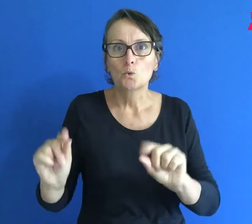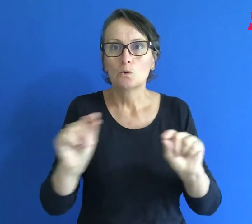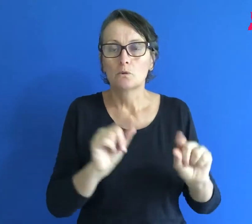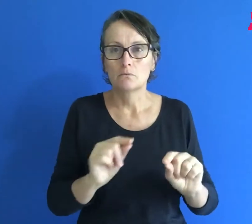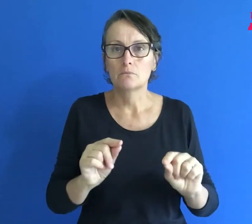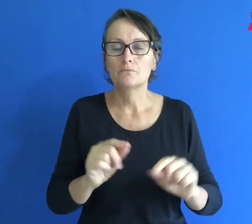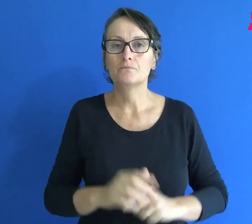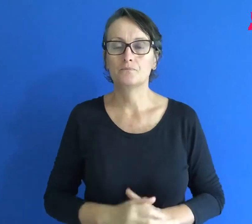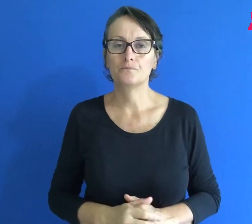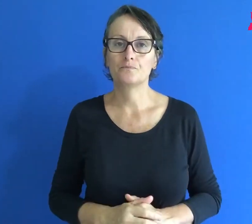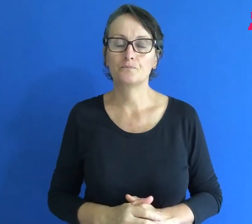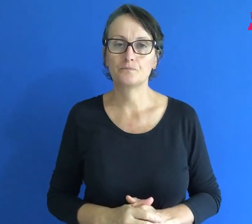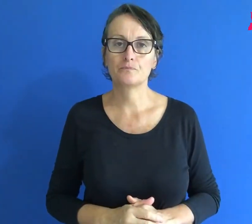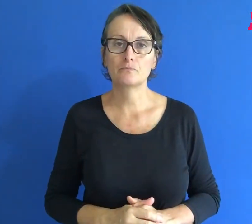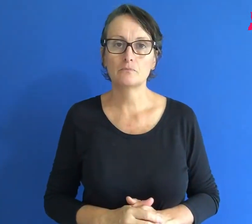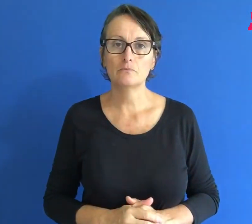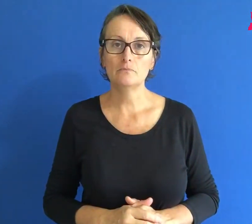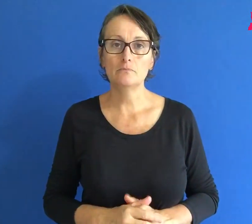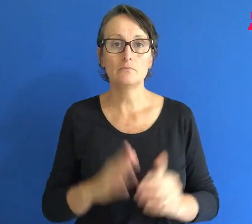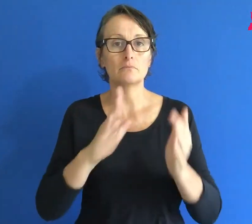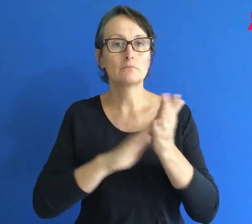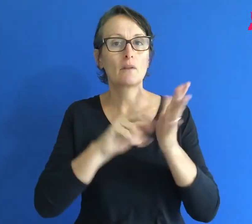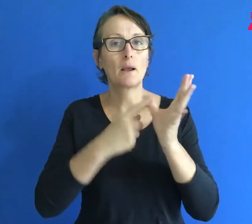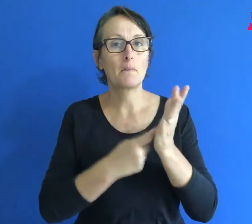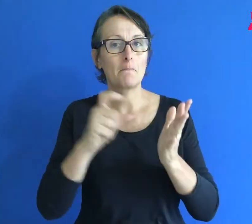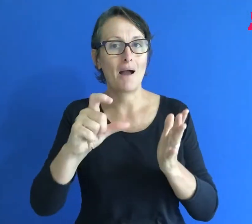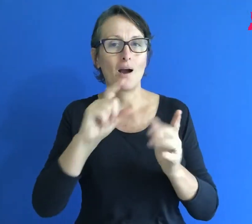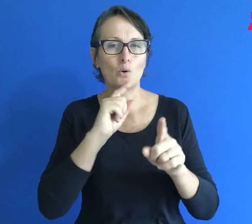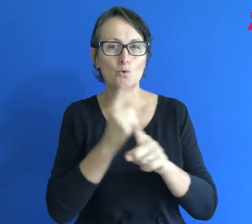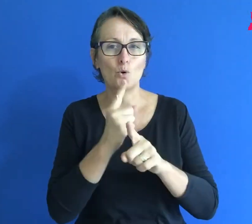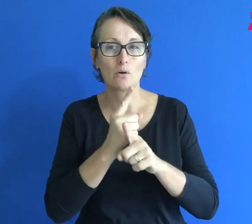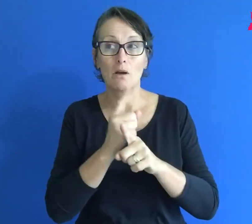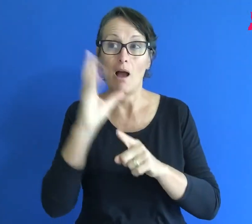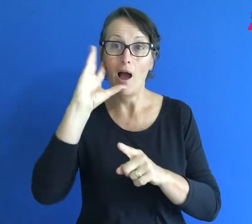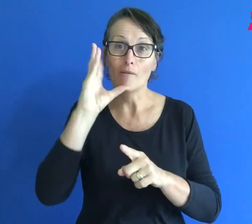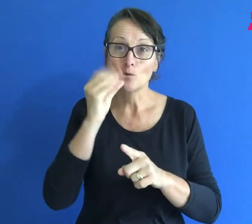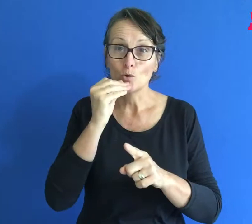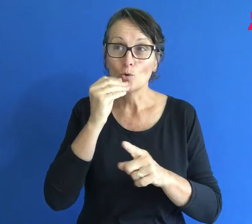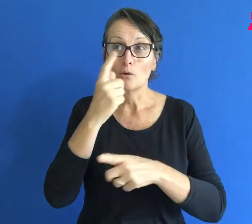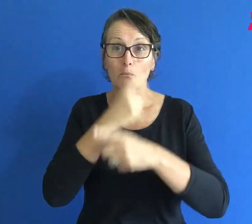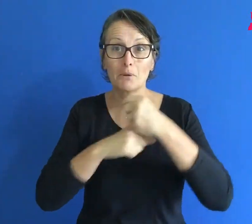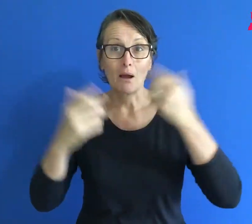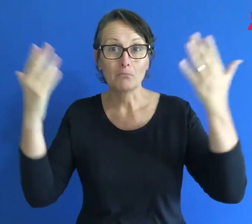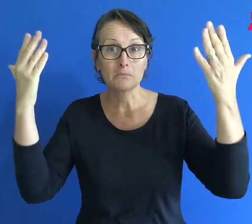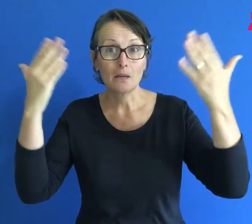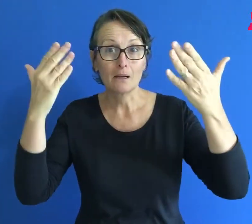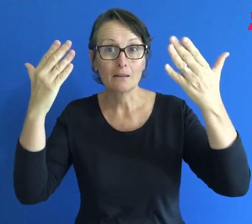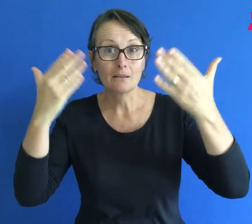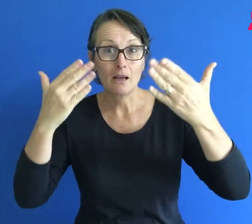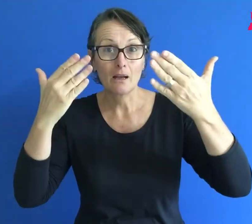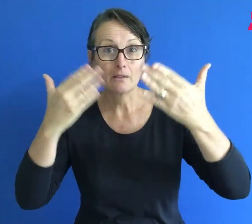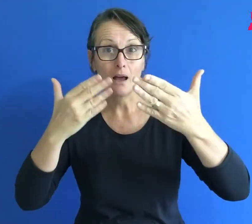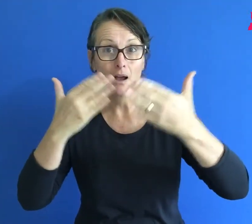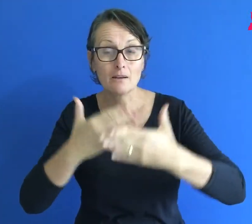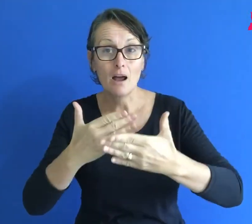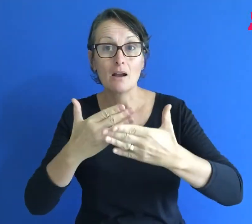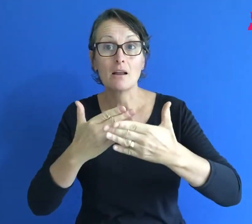back. As the afternoon became evening, the fire, which had been to the north of Whittlesea, had now travelled southeast. It was